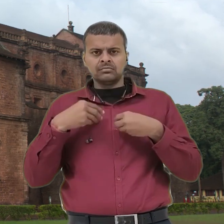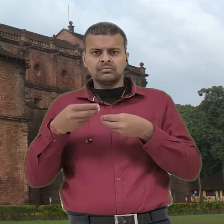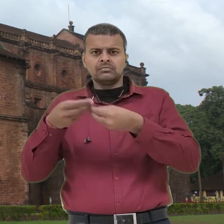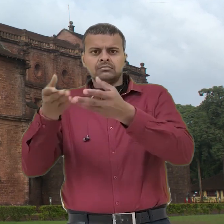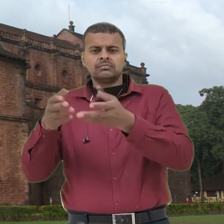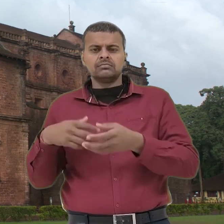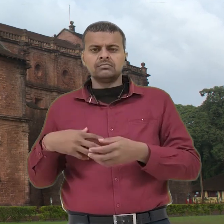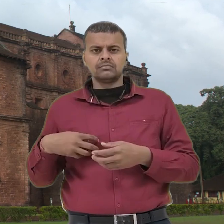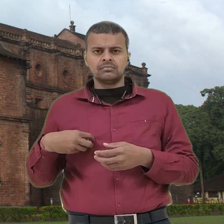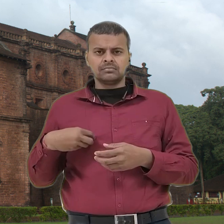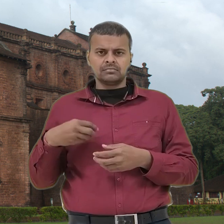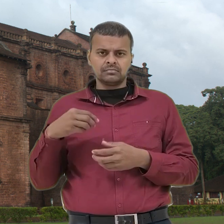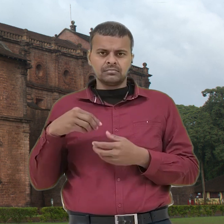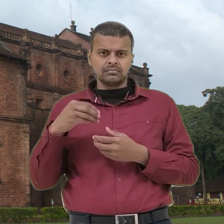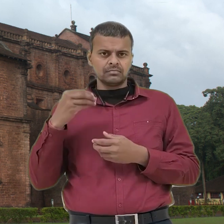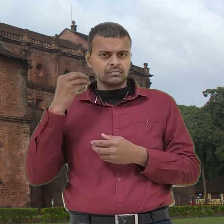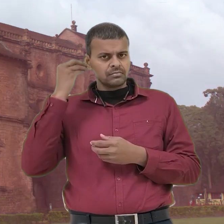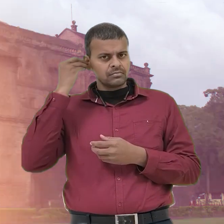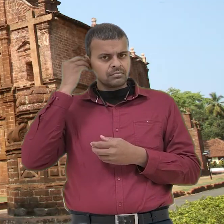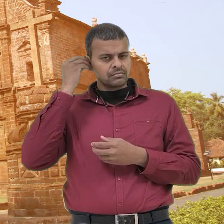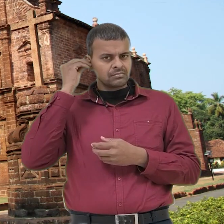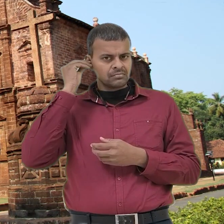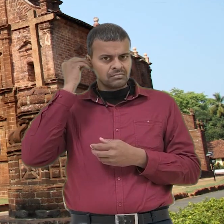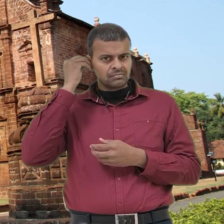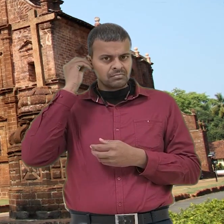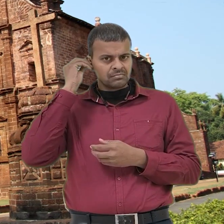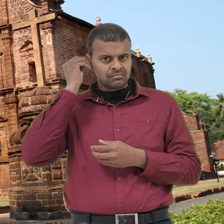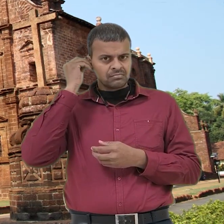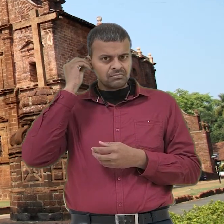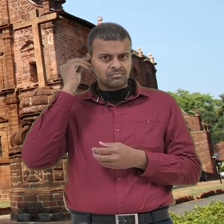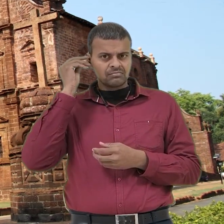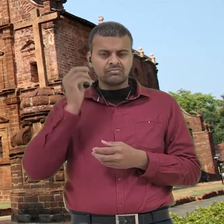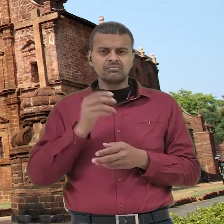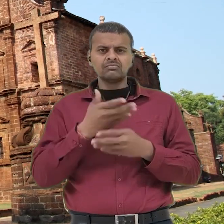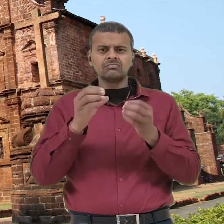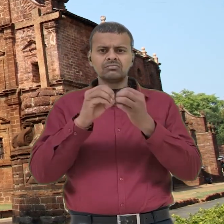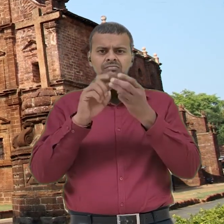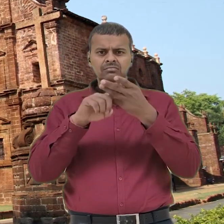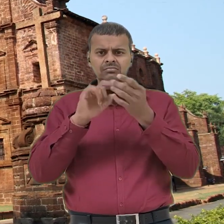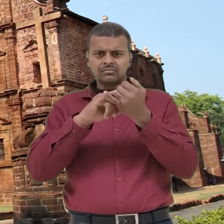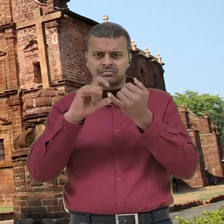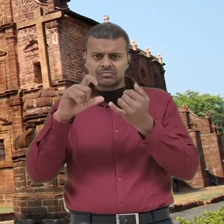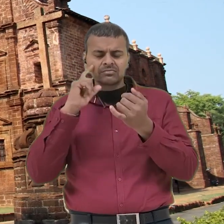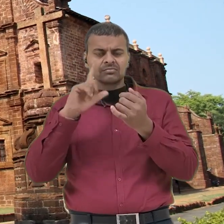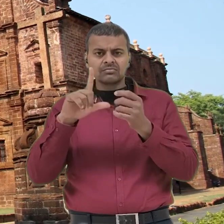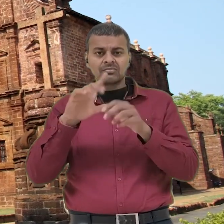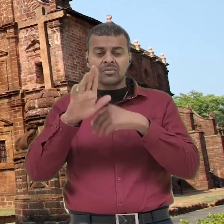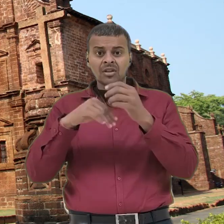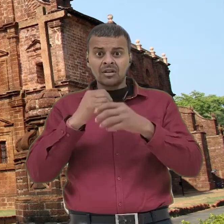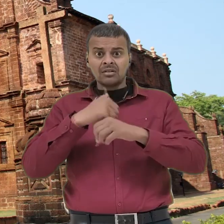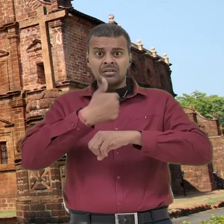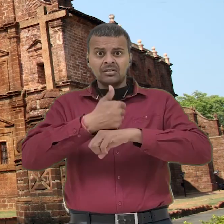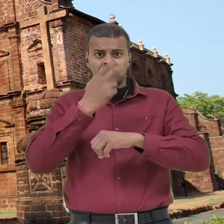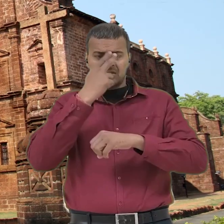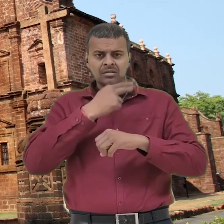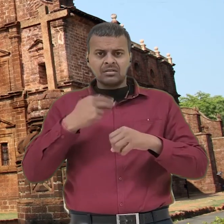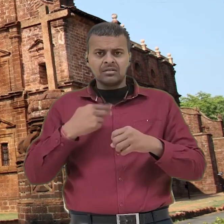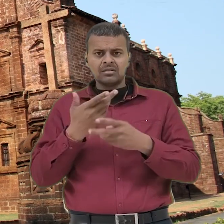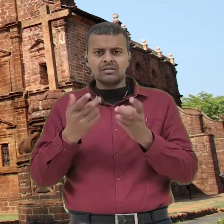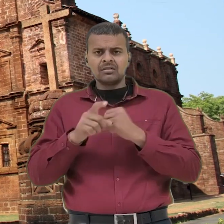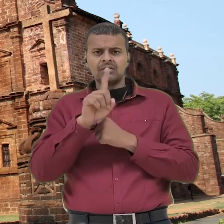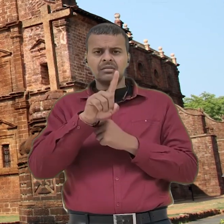the Archbishop Dom Francis Alesco de Menendez on 15th May